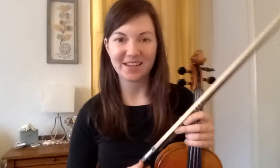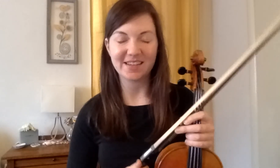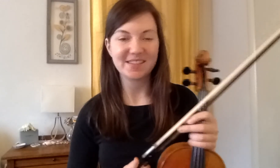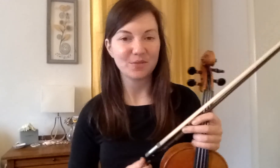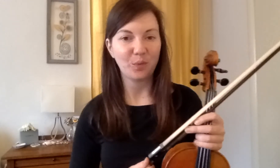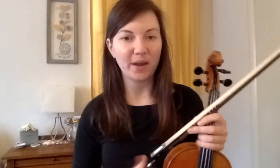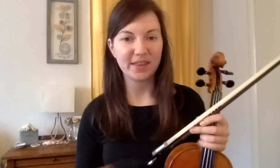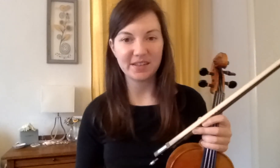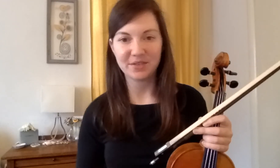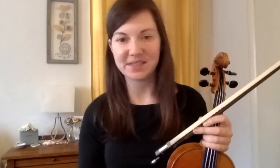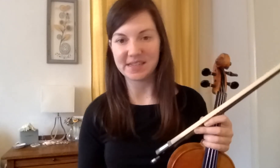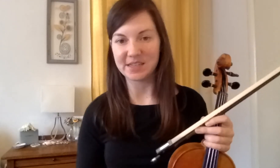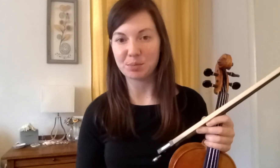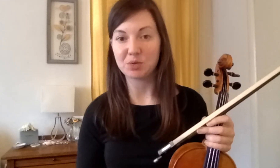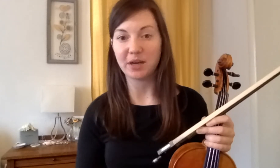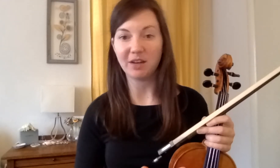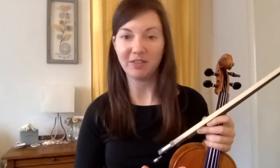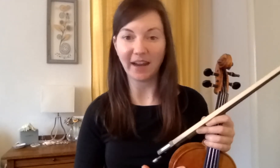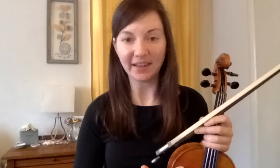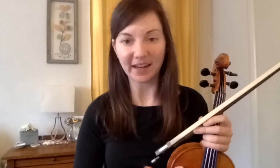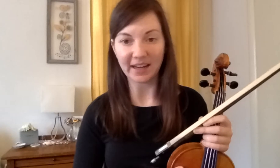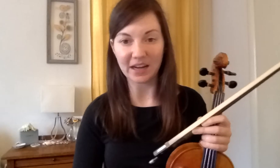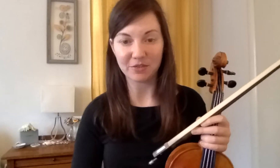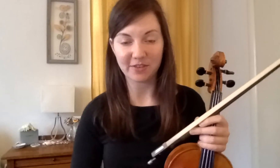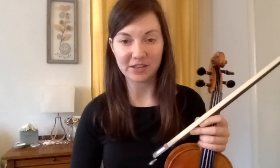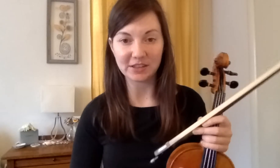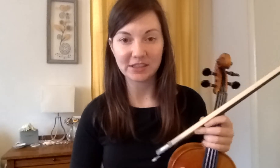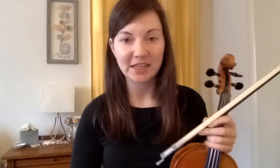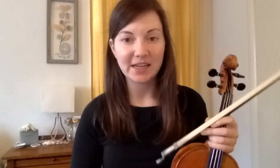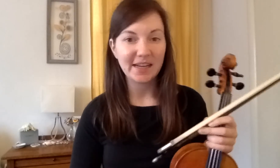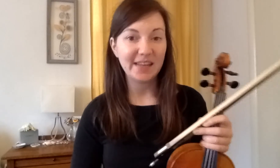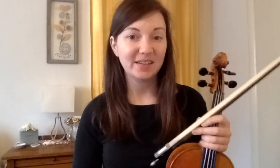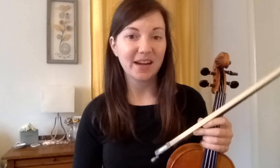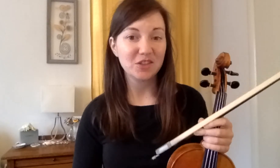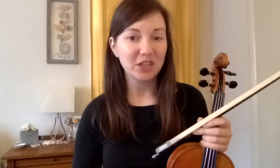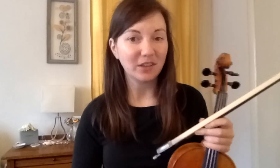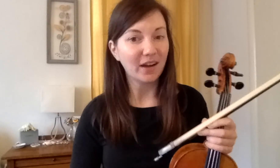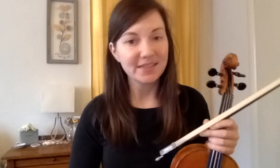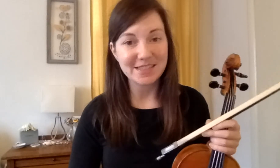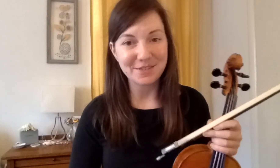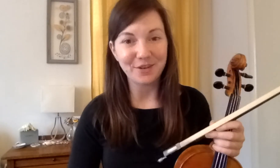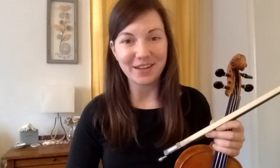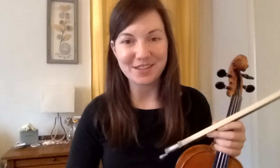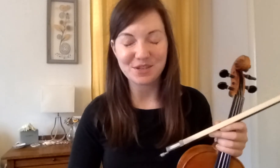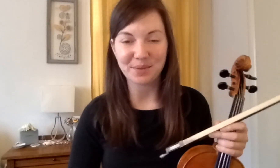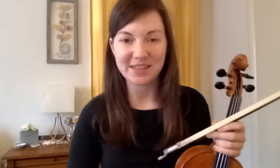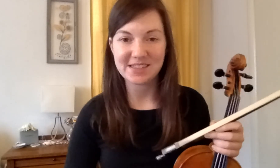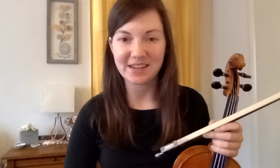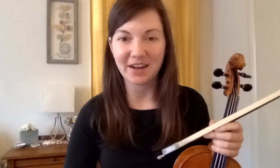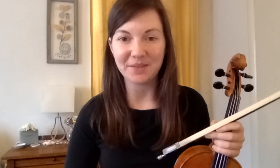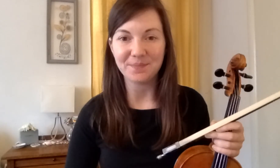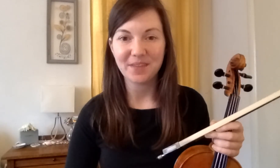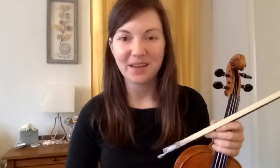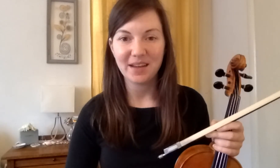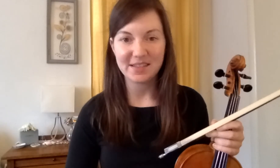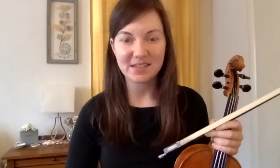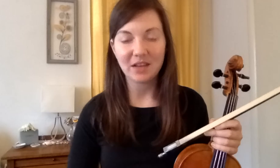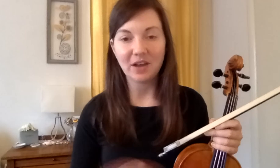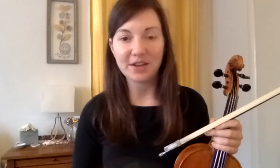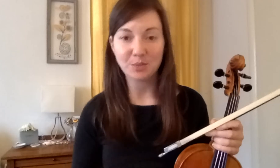is what the difference is between a violin and a fiddle. And they're actually not different instruments. It's a lot more to